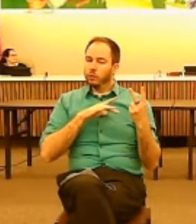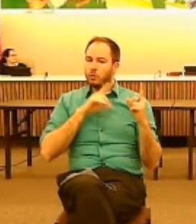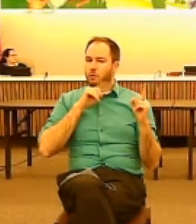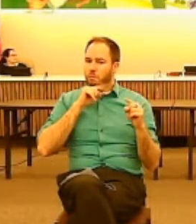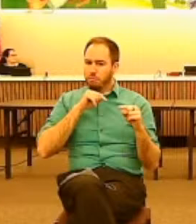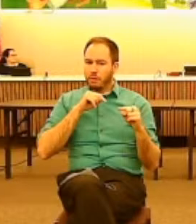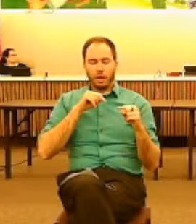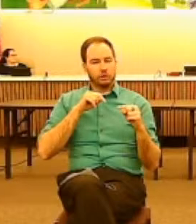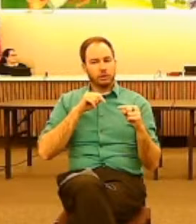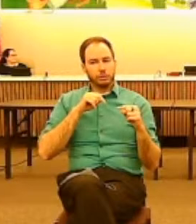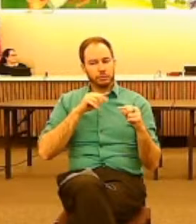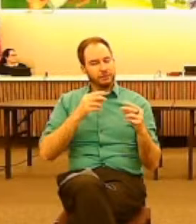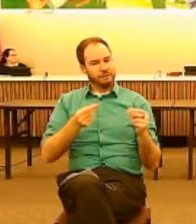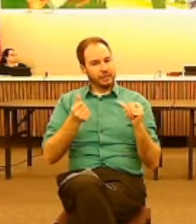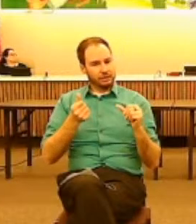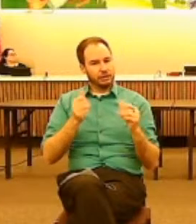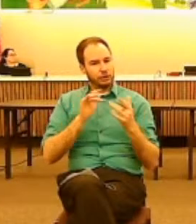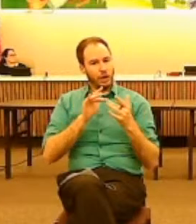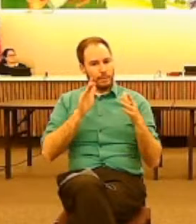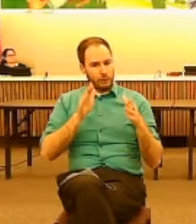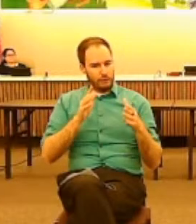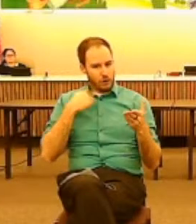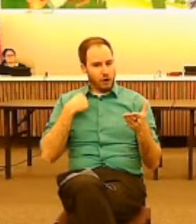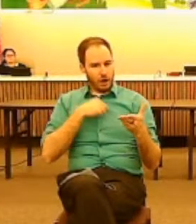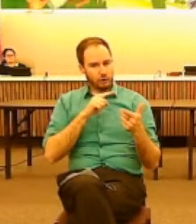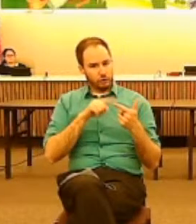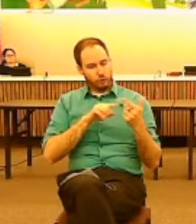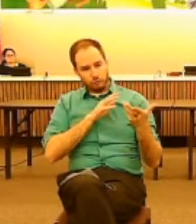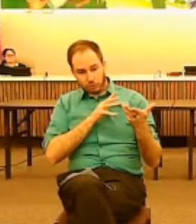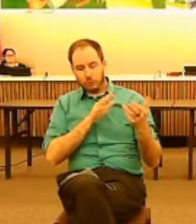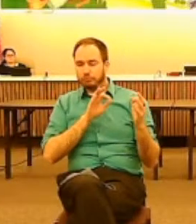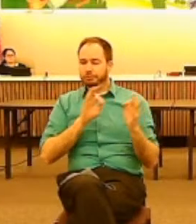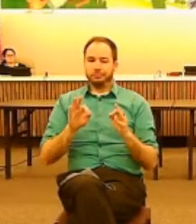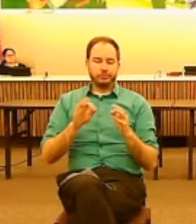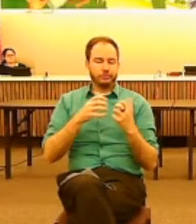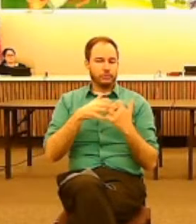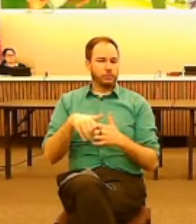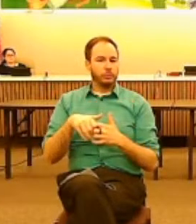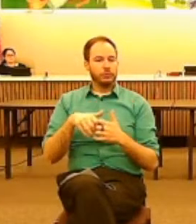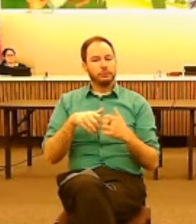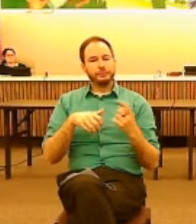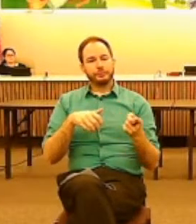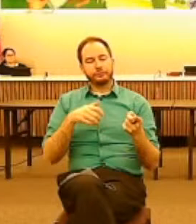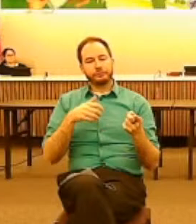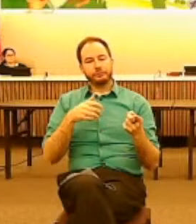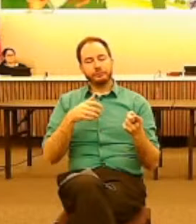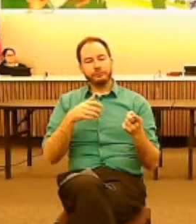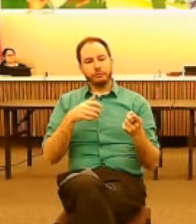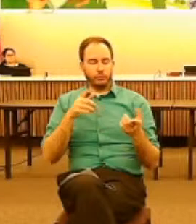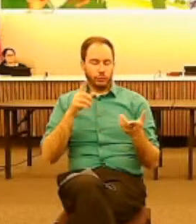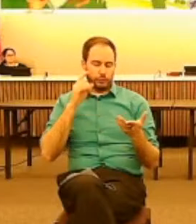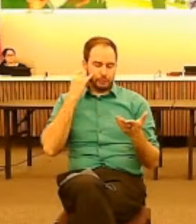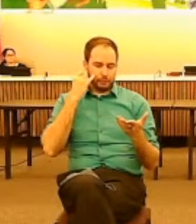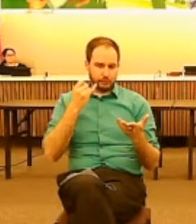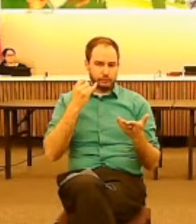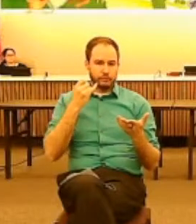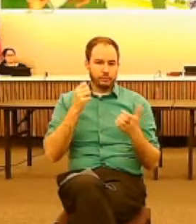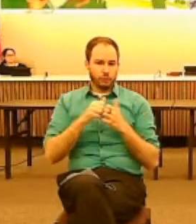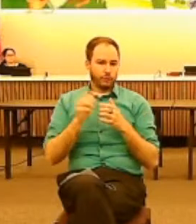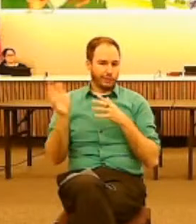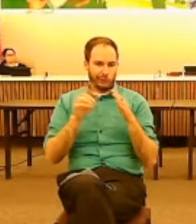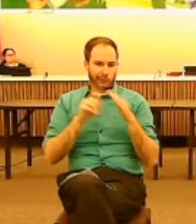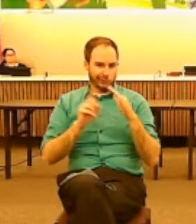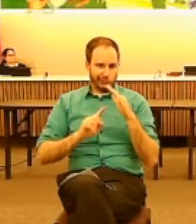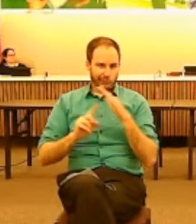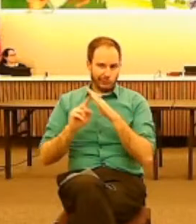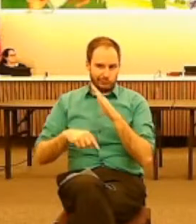responsive liaisons for us. They've had as you can imagine, with the windstorms we